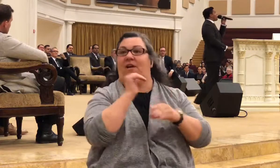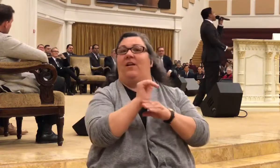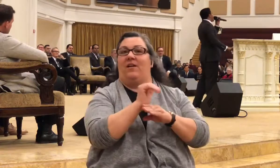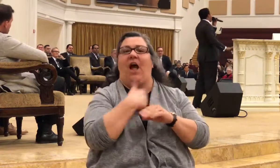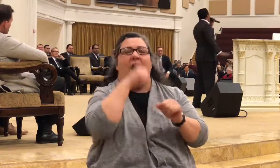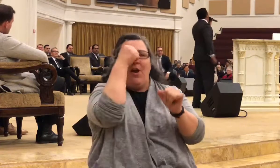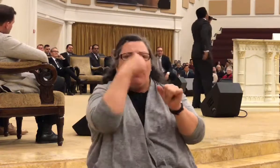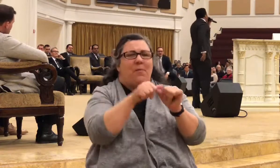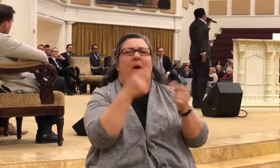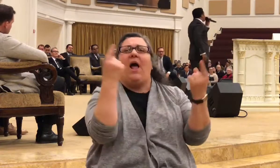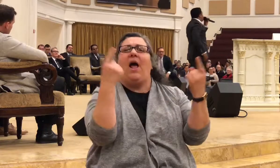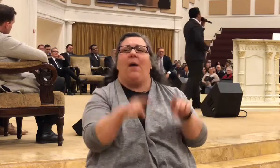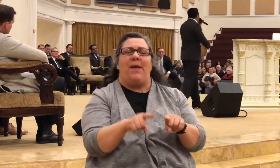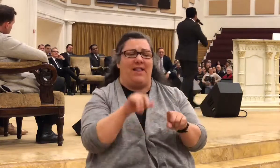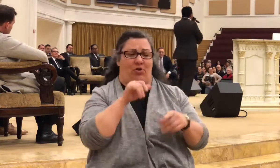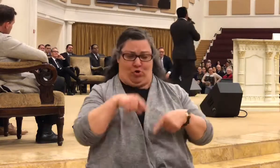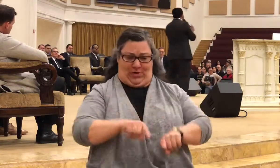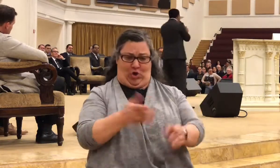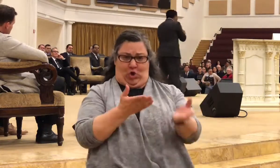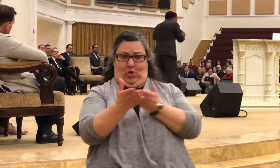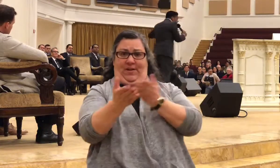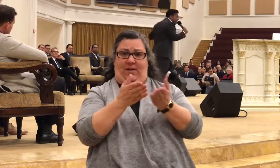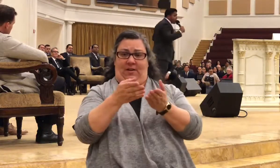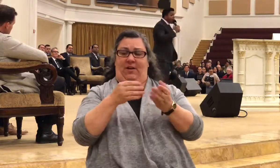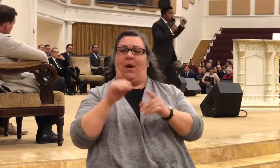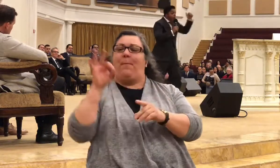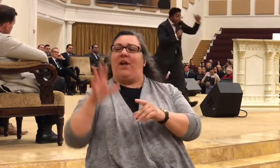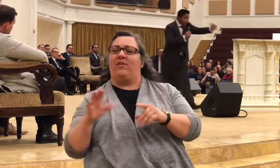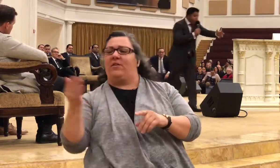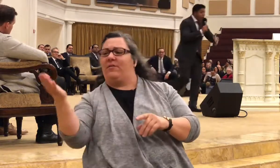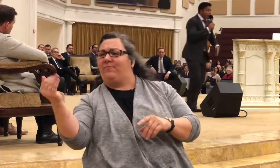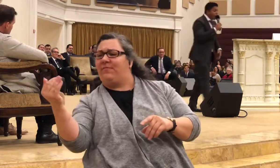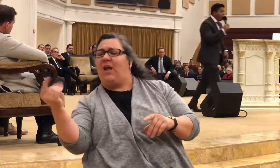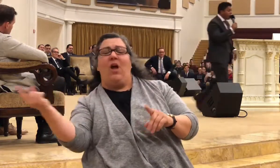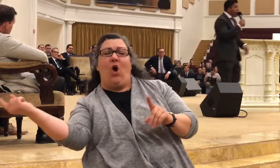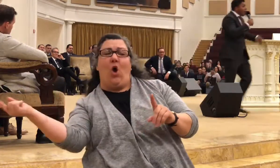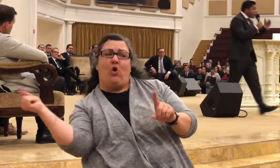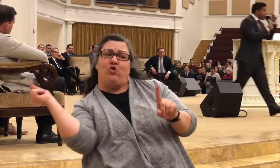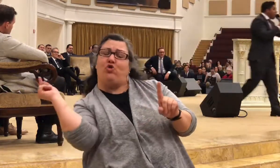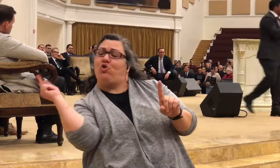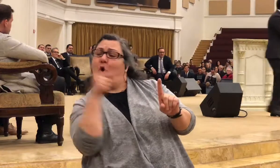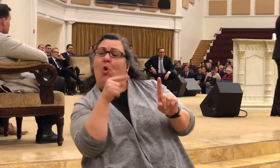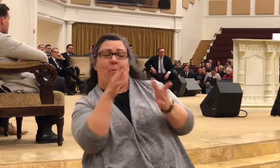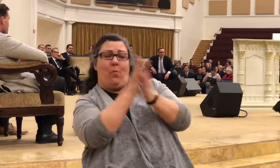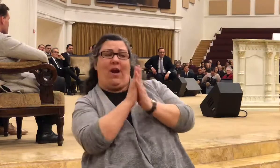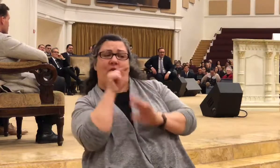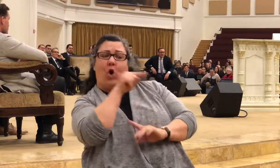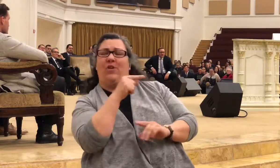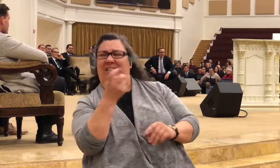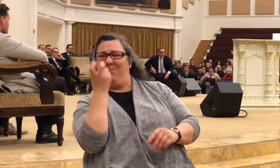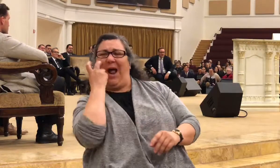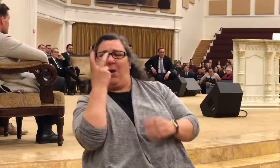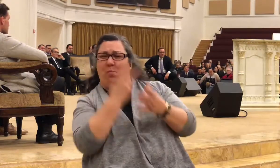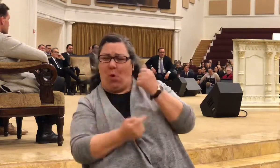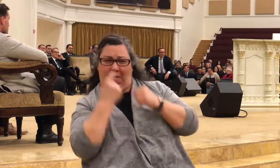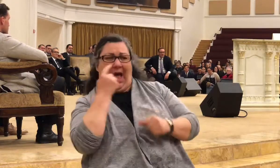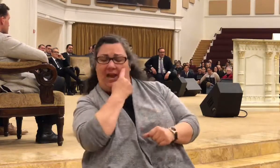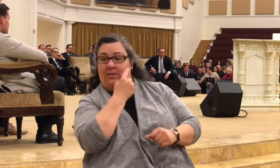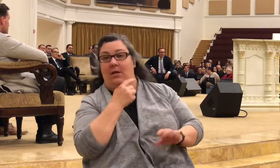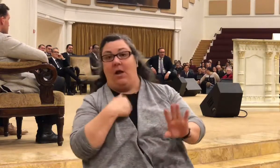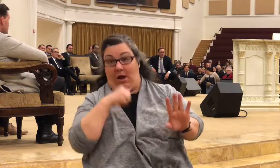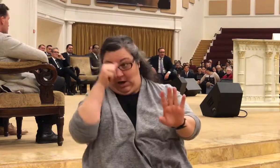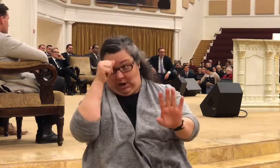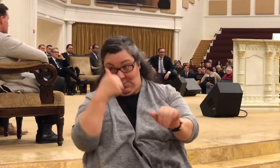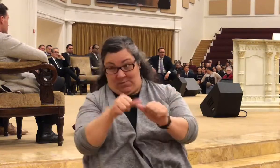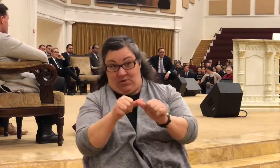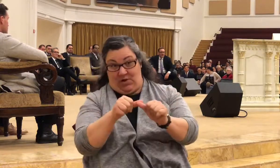remember all of a sudden in that service, he called me over and he said, "Here, come and pray for her. She's blind in her eyes." And I remember, I'll be completely